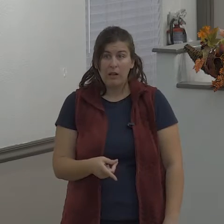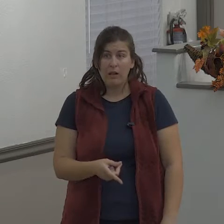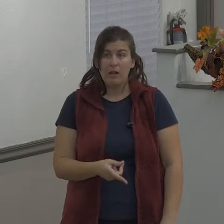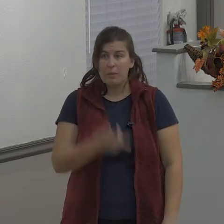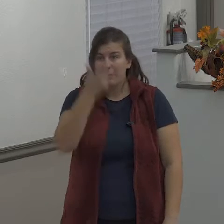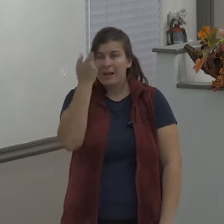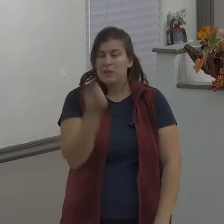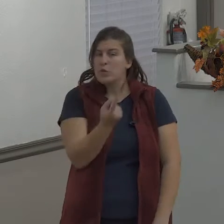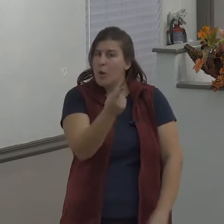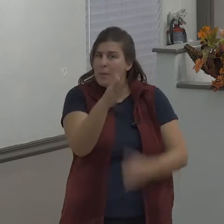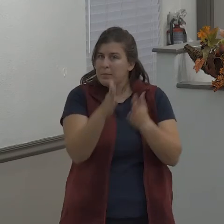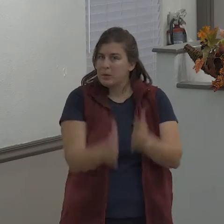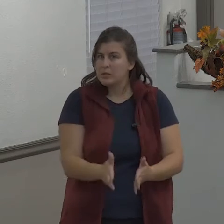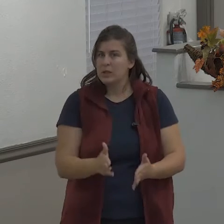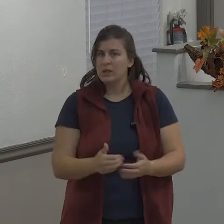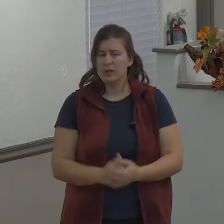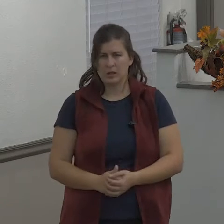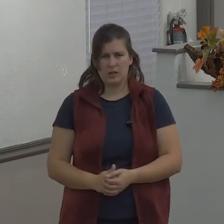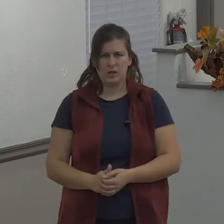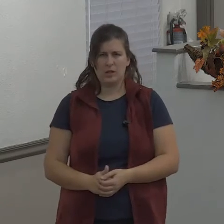Really?